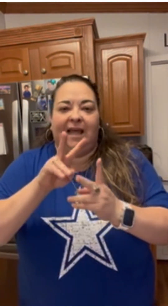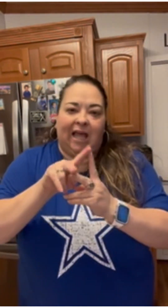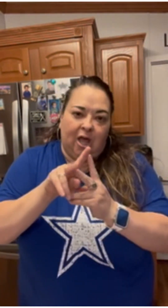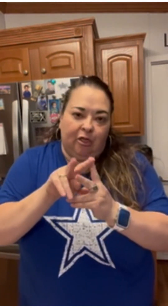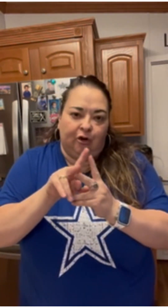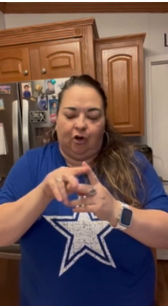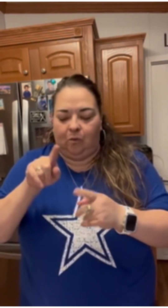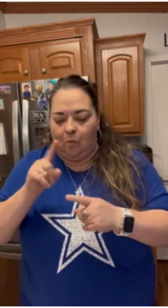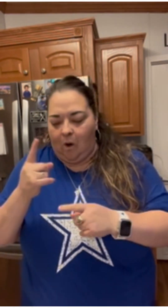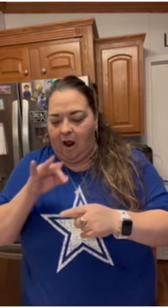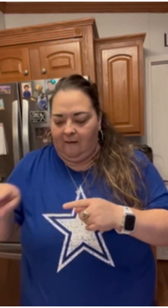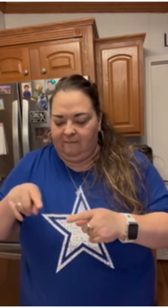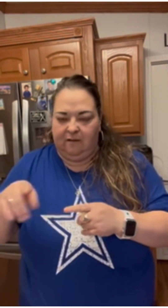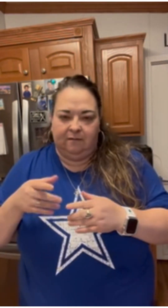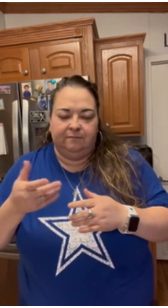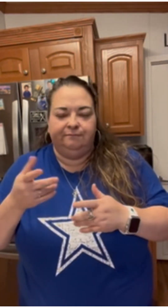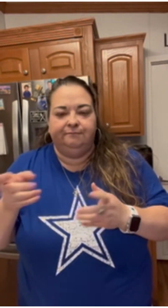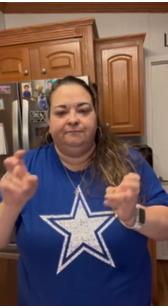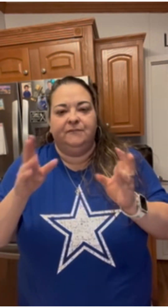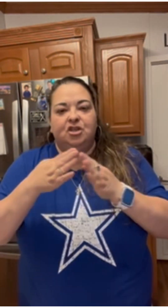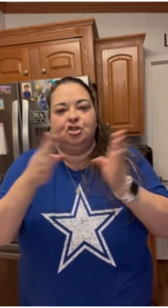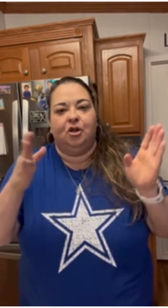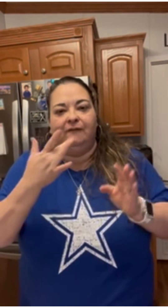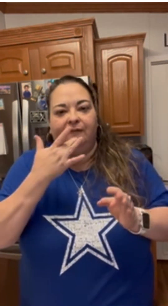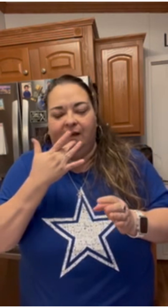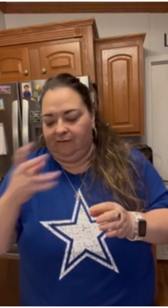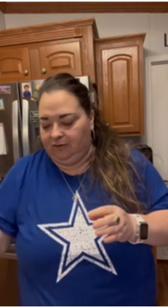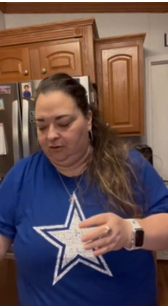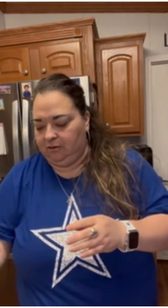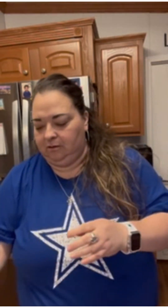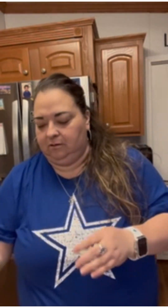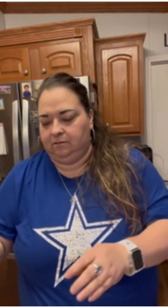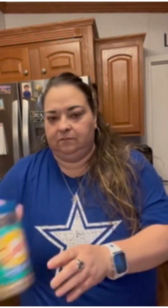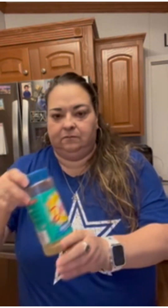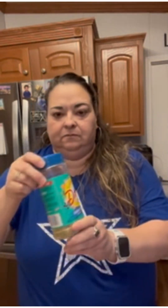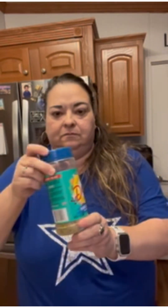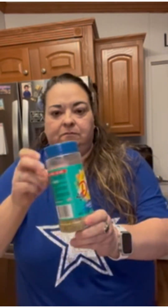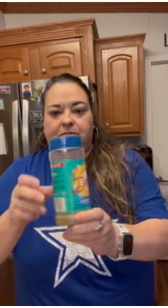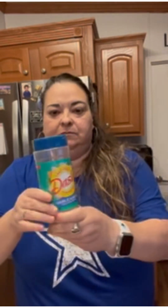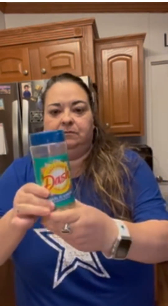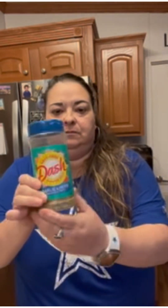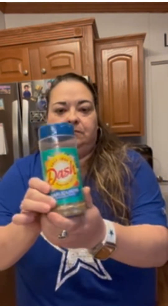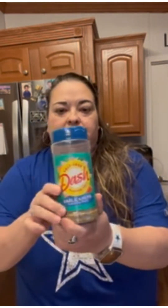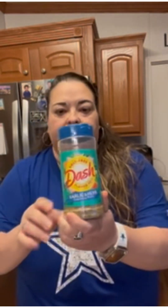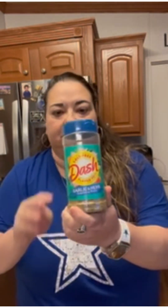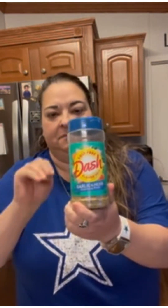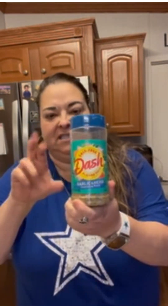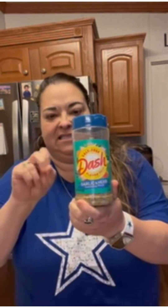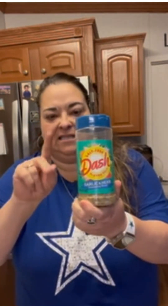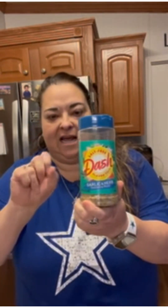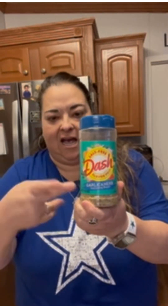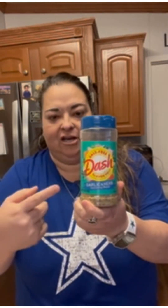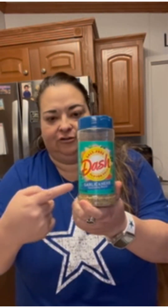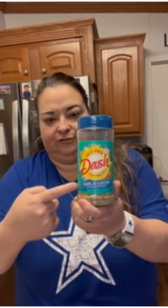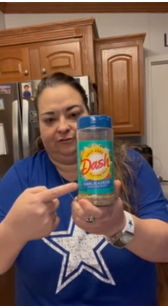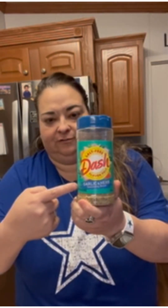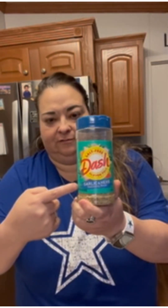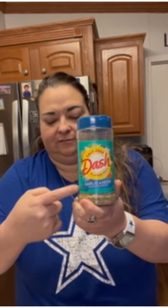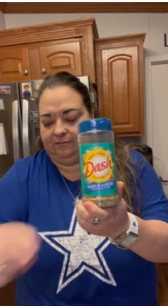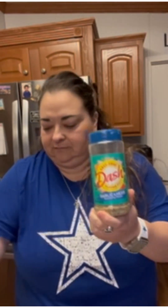And I typically use one of these. These are just general flavors you can put in. This is Mrs.